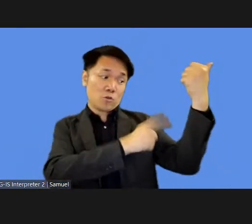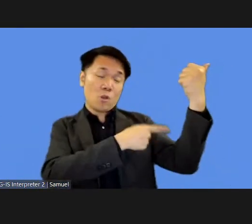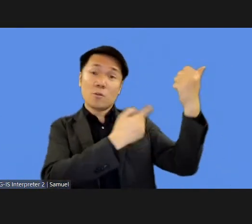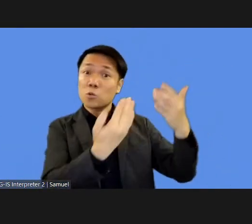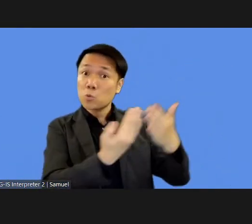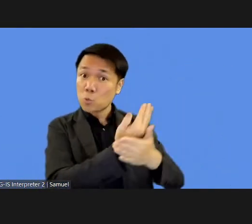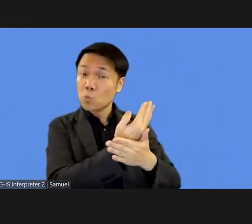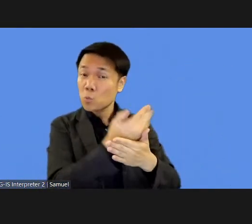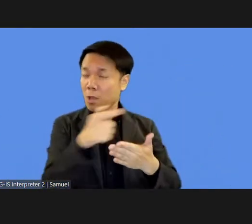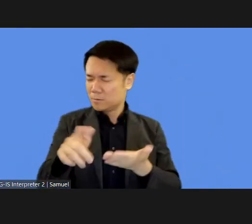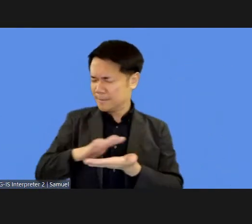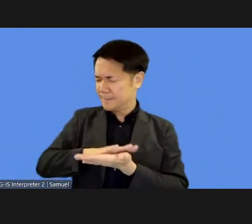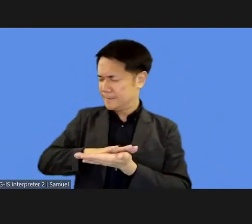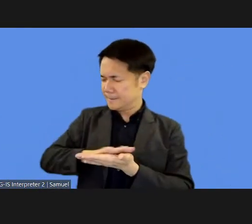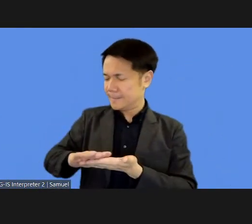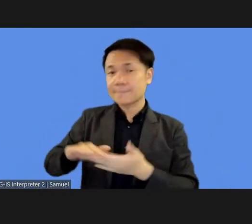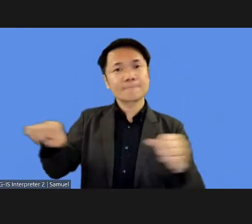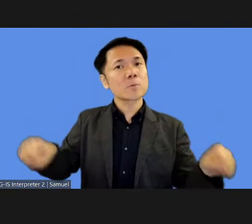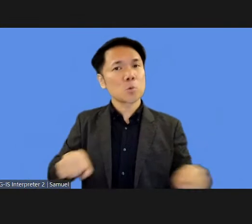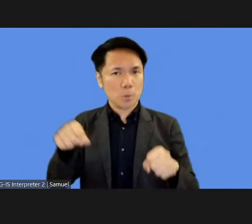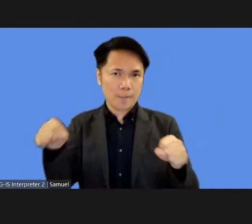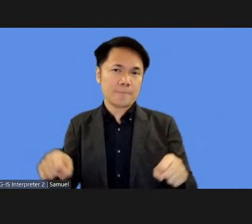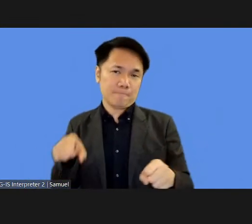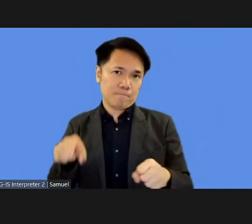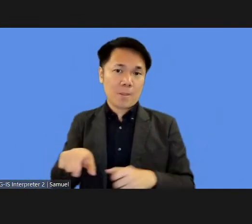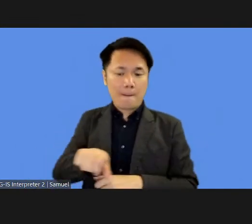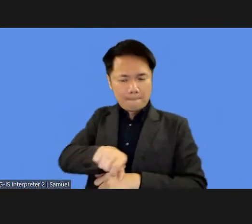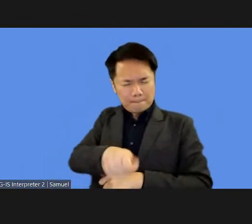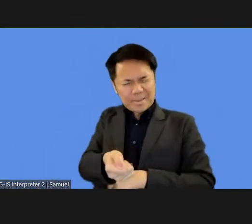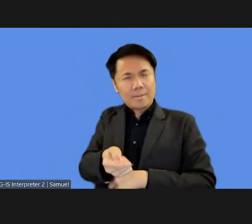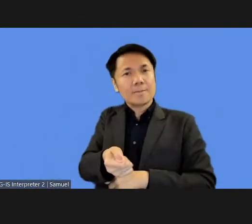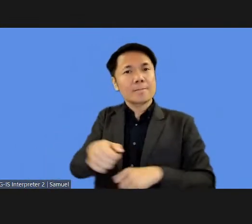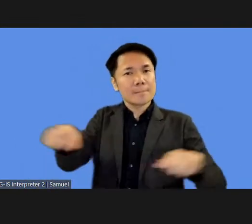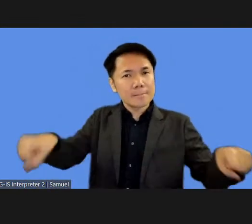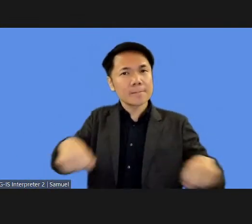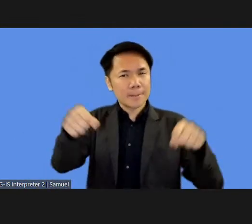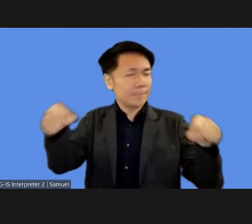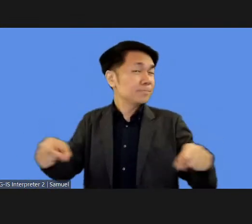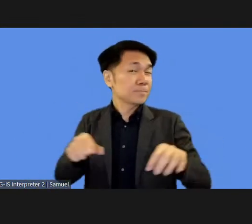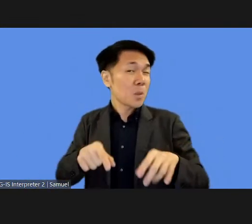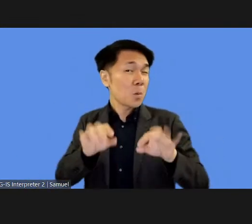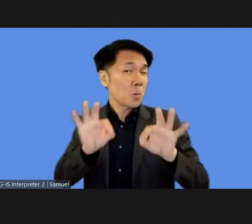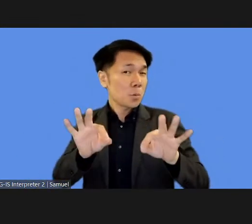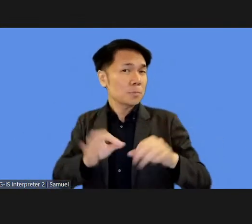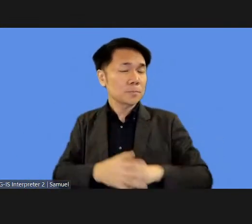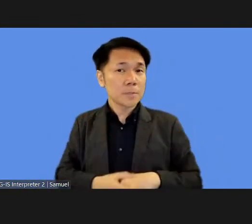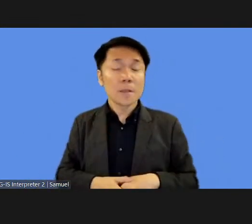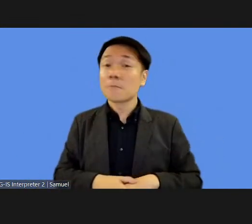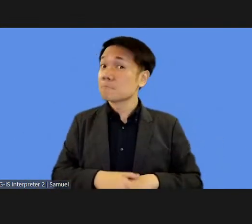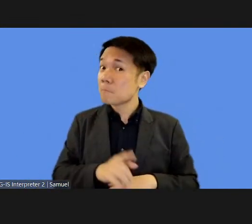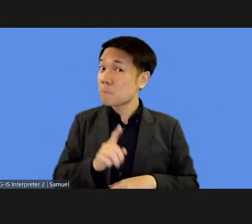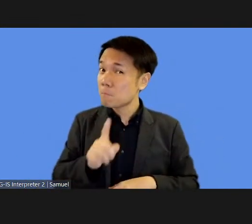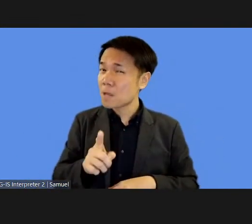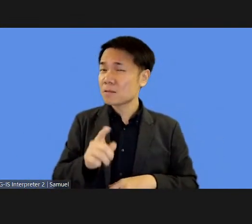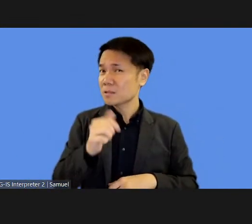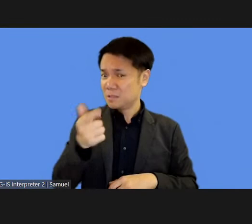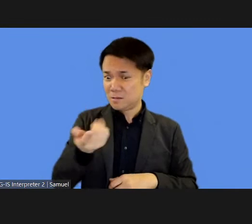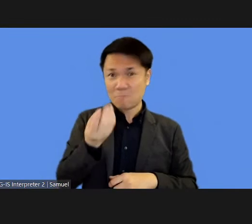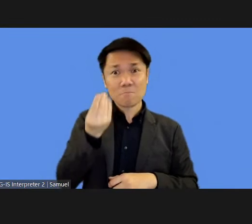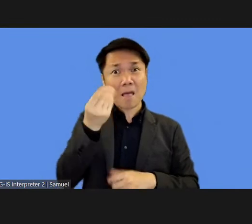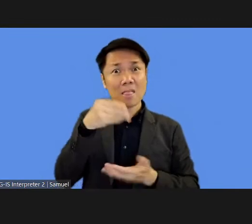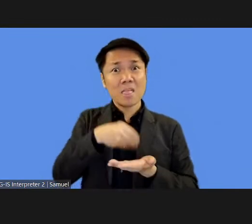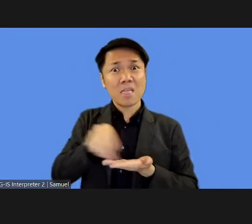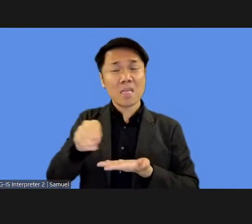cooking. But in terms of that, there was also the idea of having access also means that it has to be affordable, because Goal 7 is